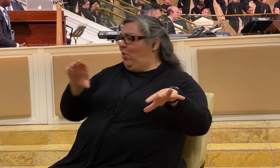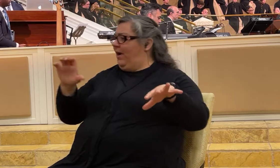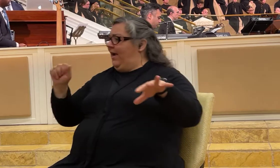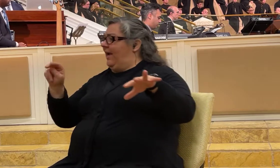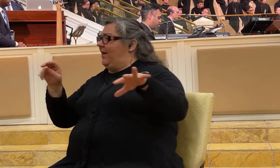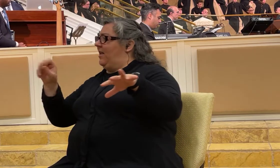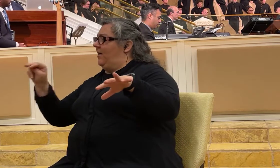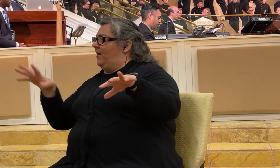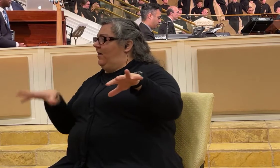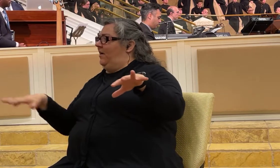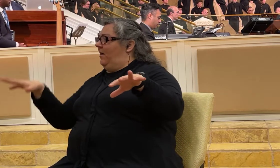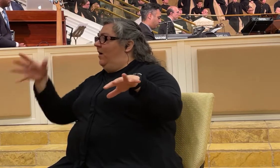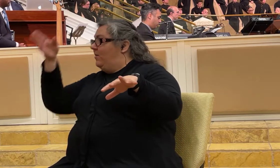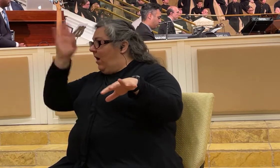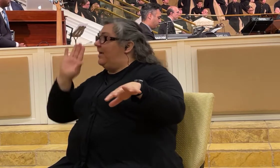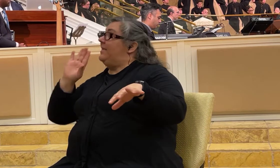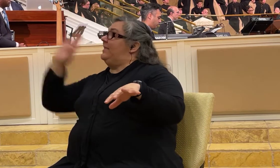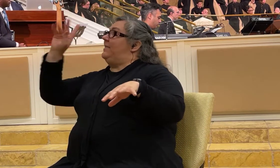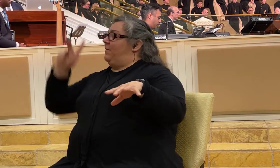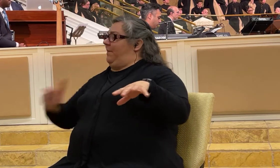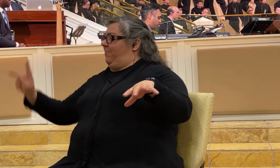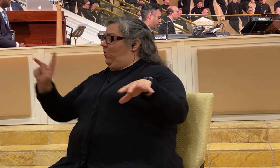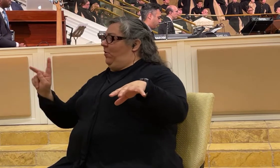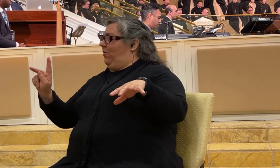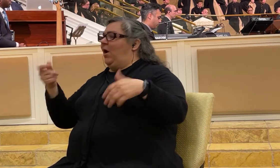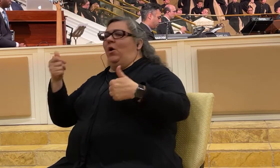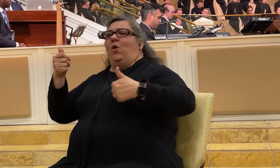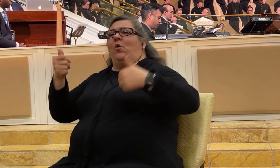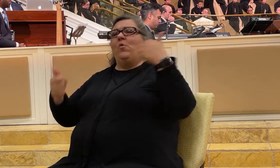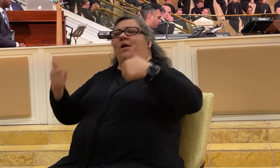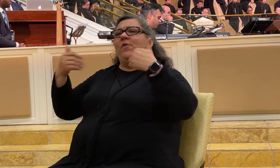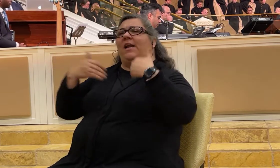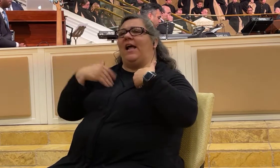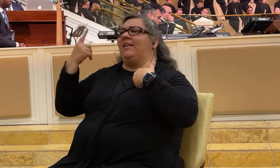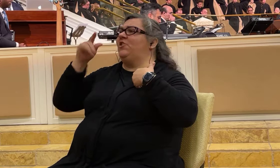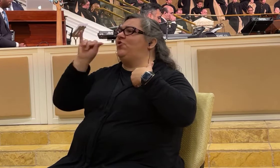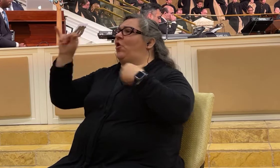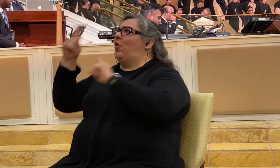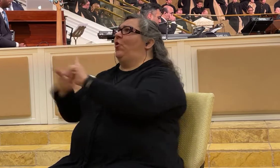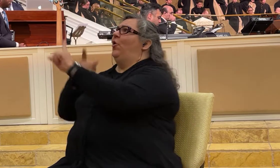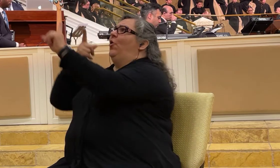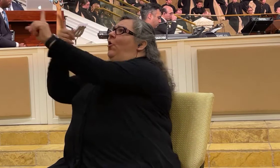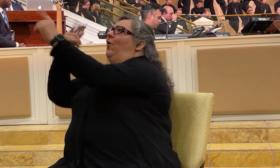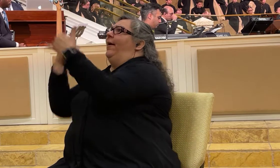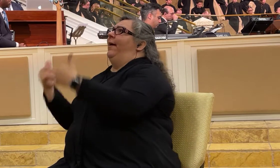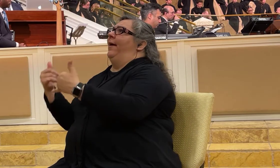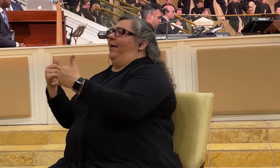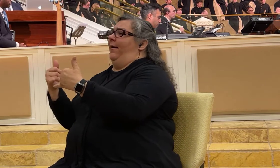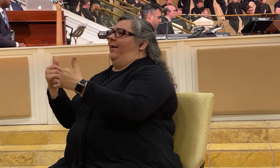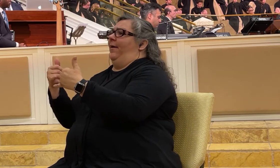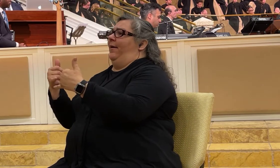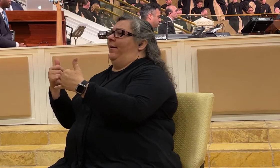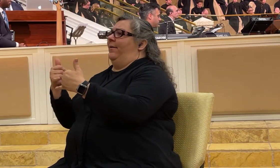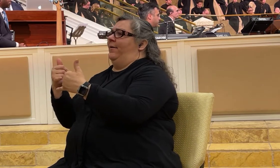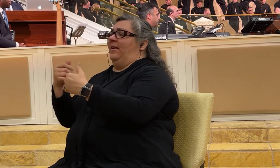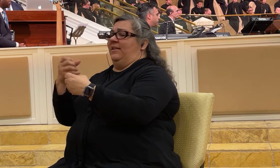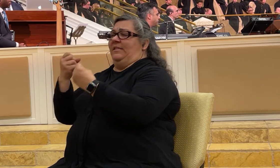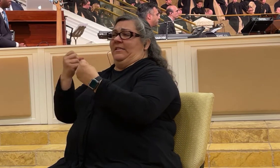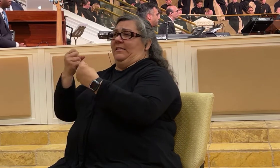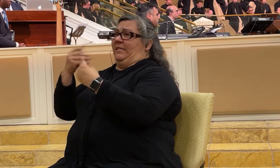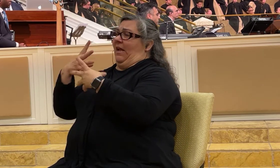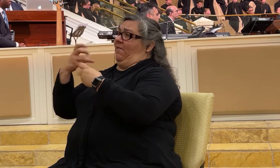land? God's people. Which one has an eternal destiny now, thousands of